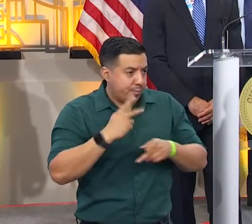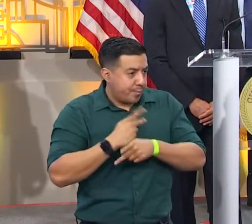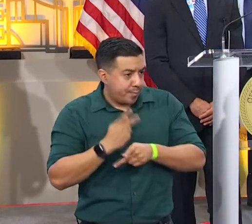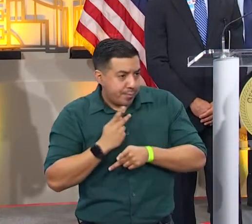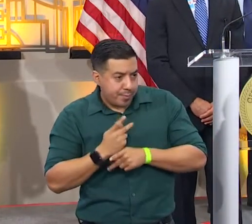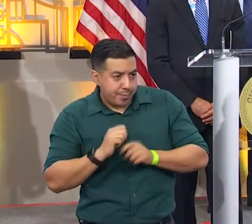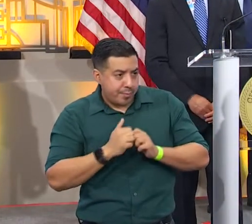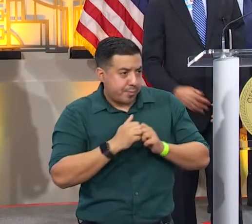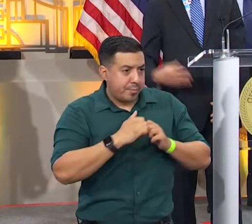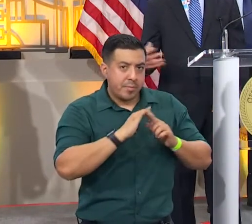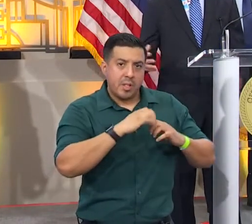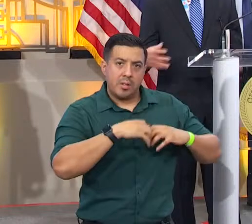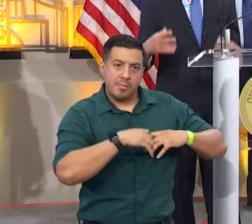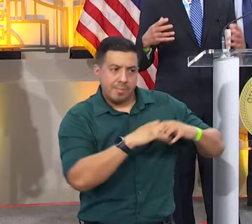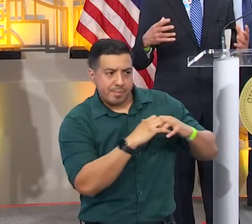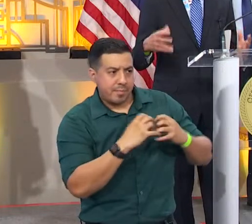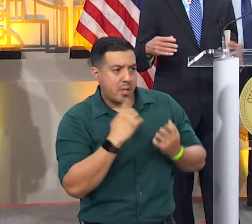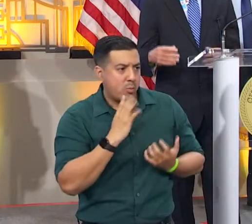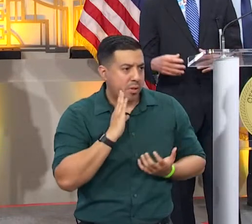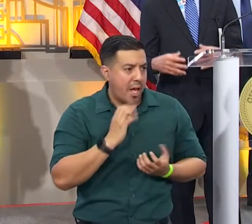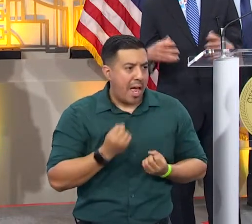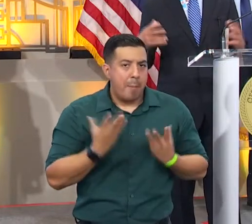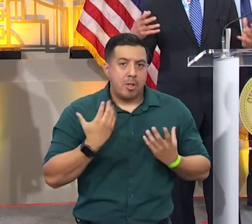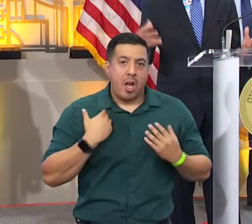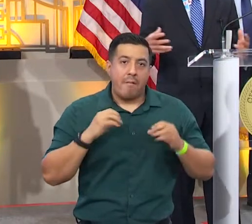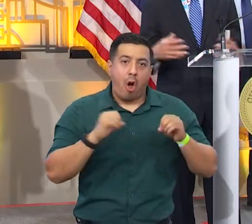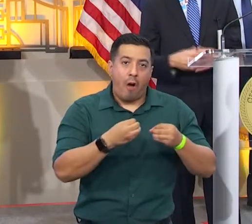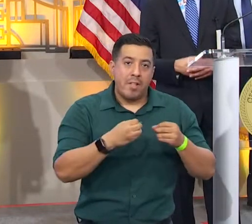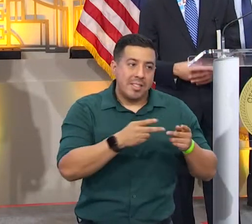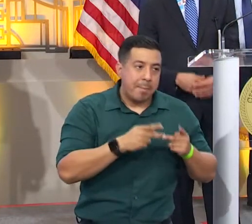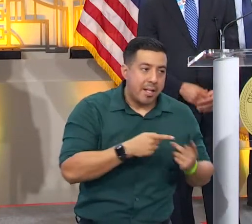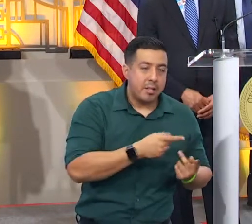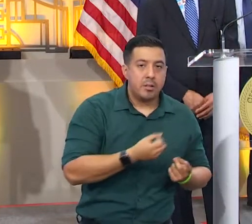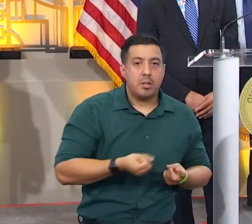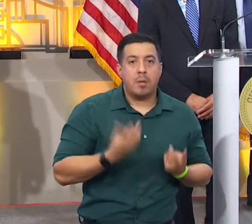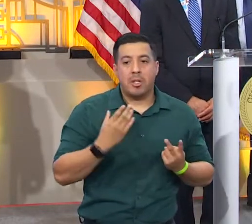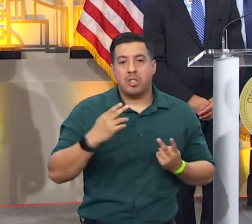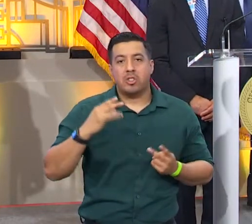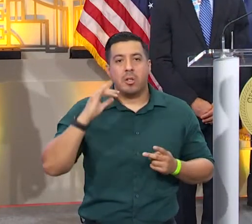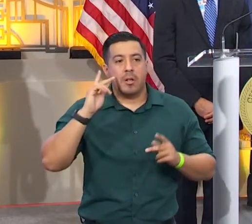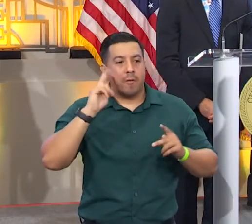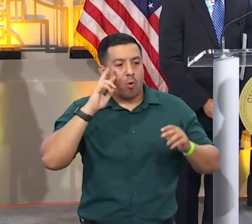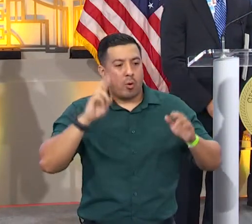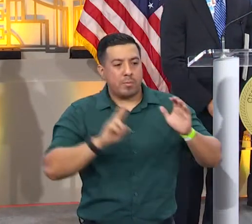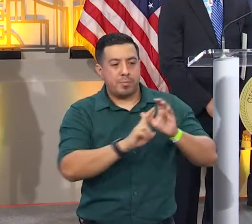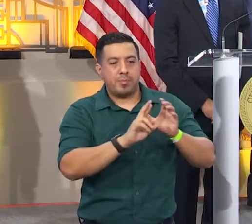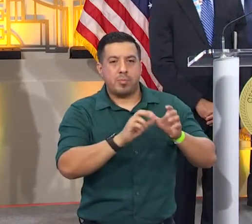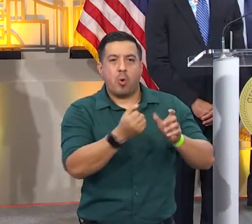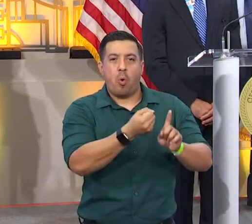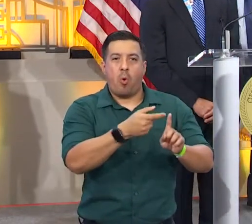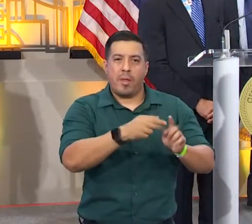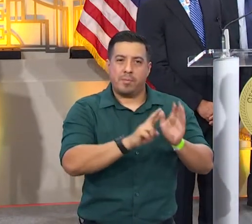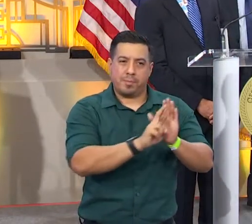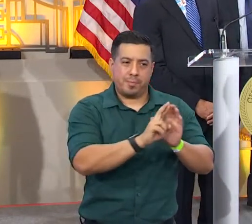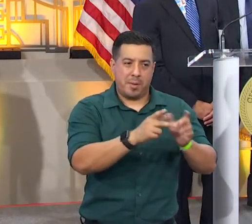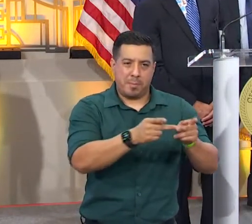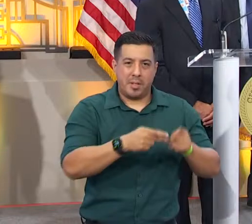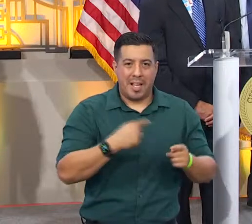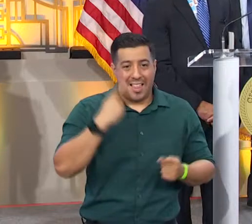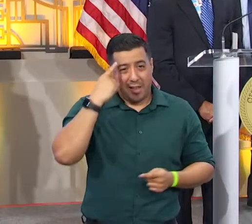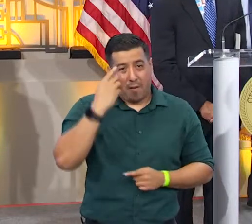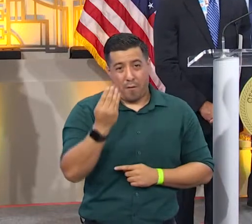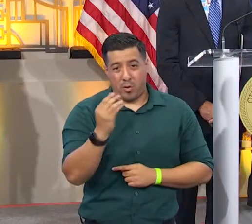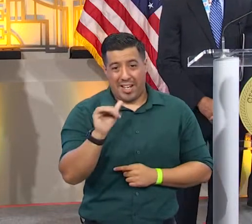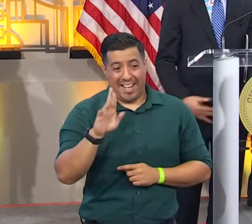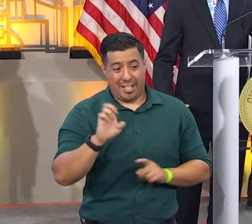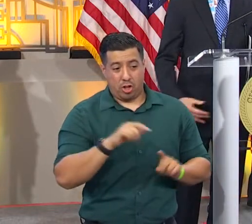out how much of office space, how much of high bay hangar. I can tell you it's 14 acres, and I think all